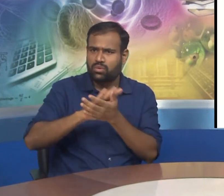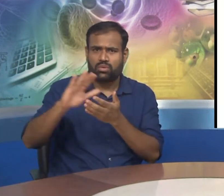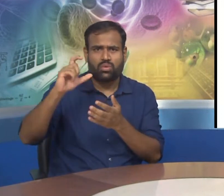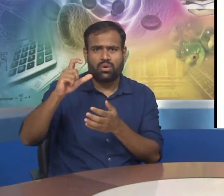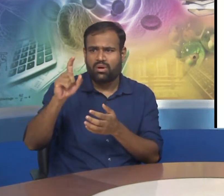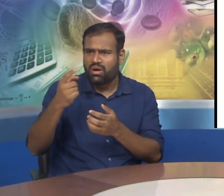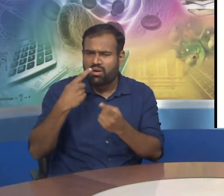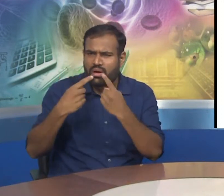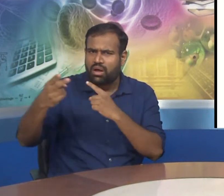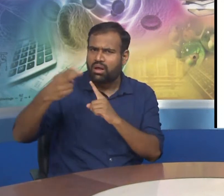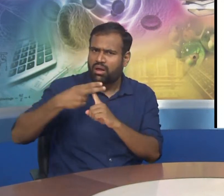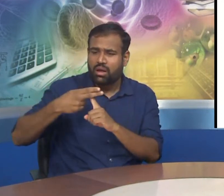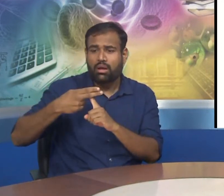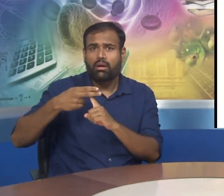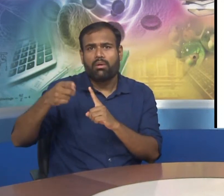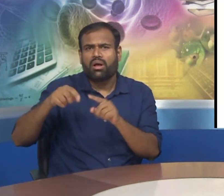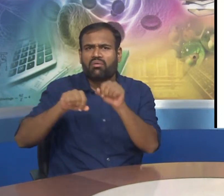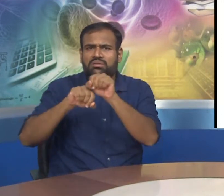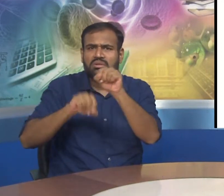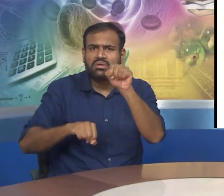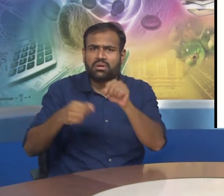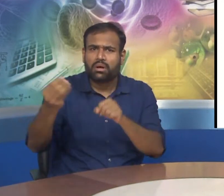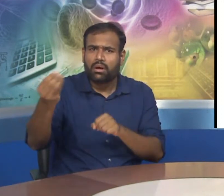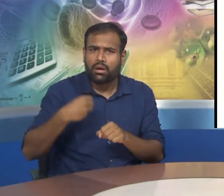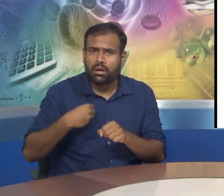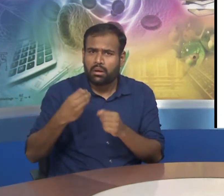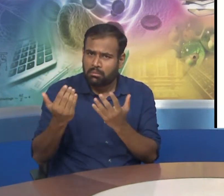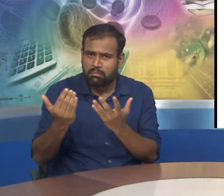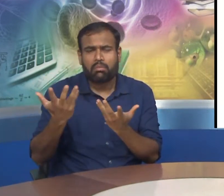dispute involves a substantial question of law.